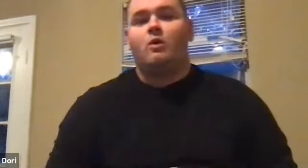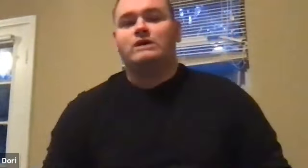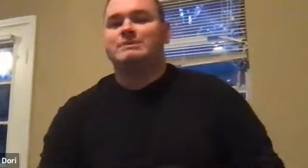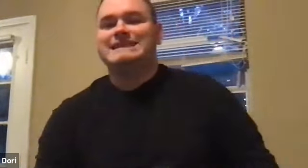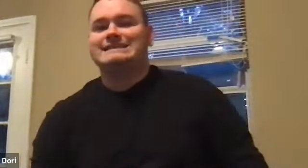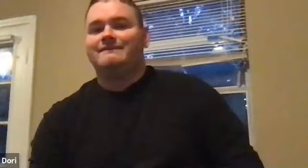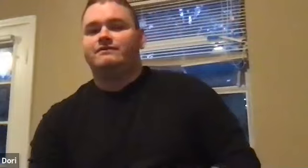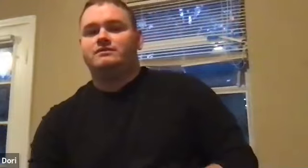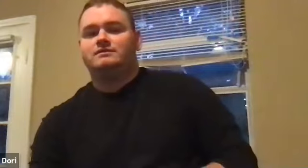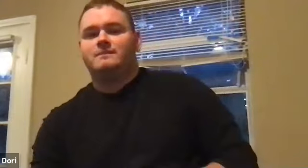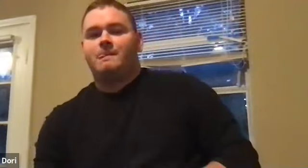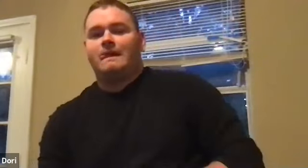What's possessive?